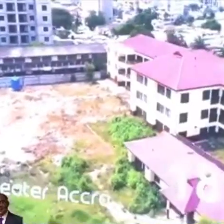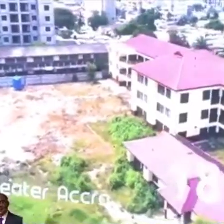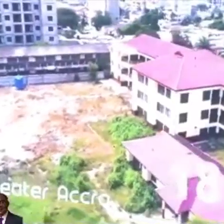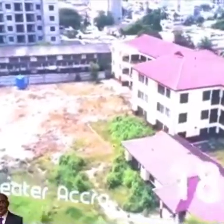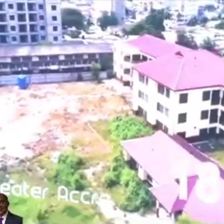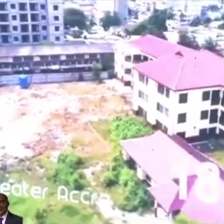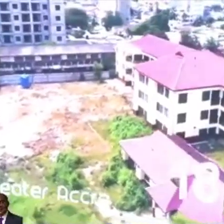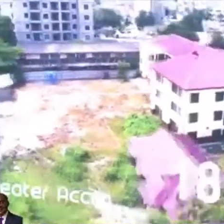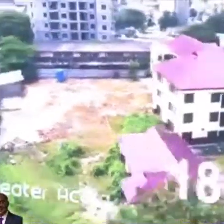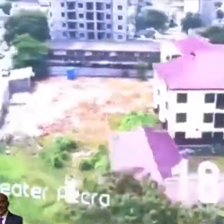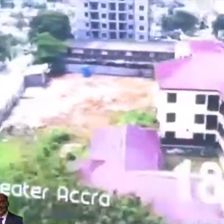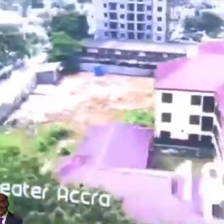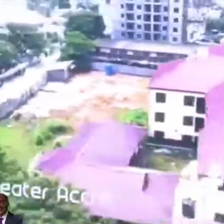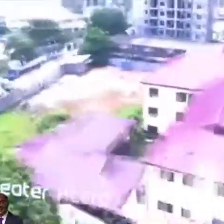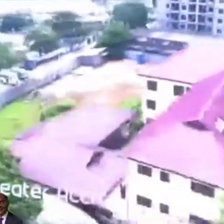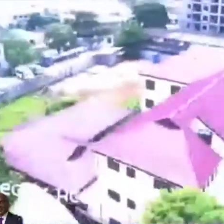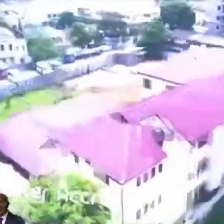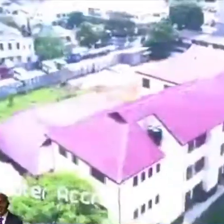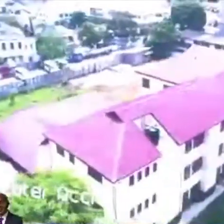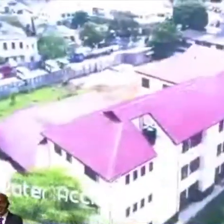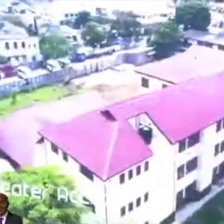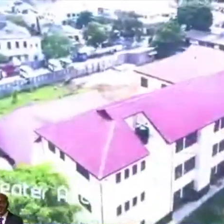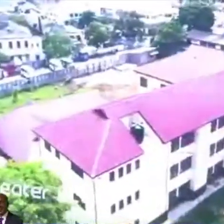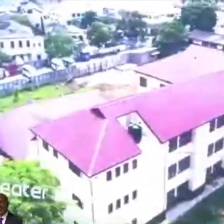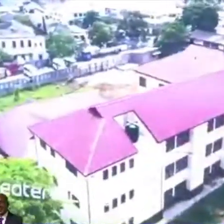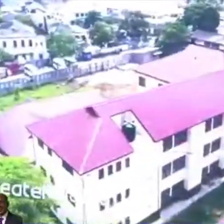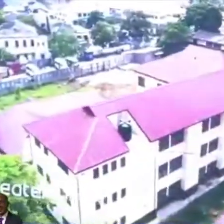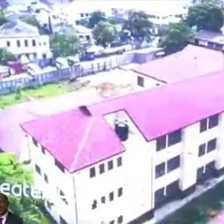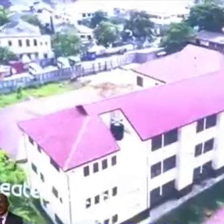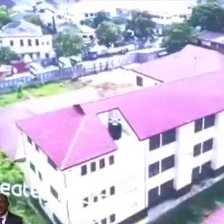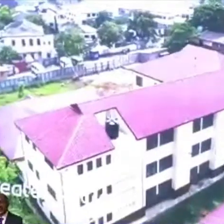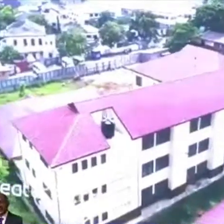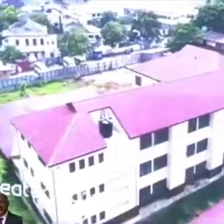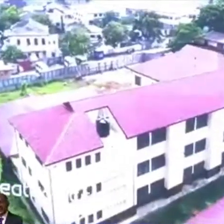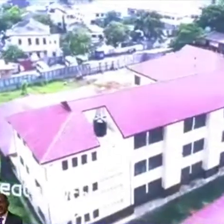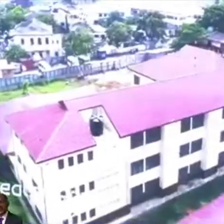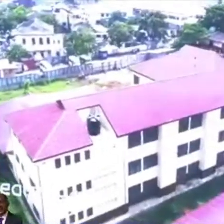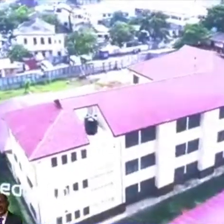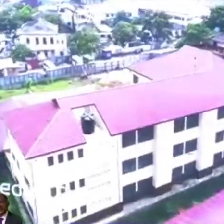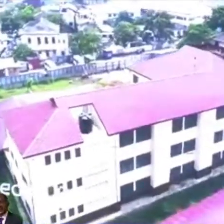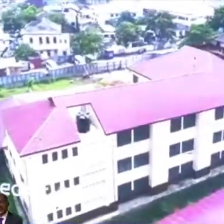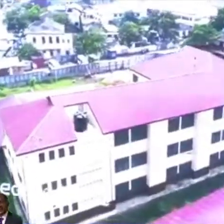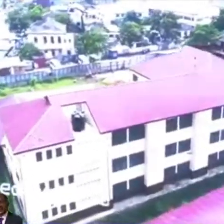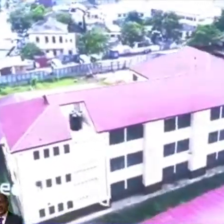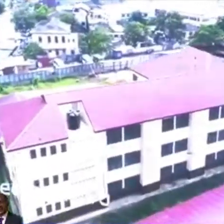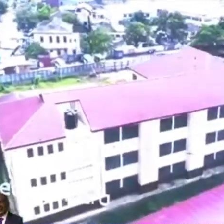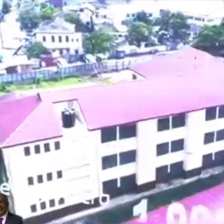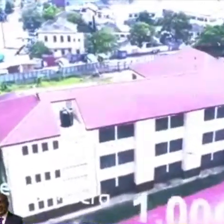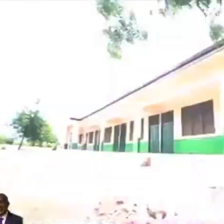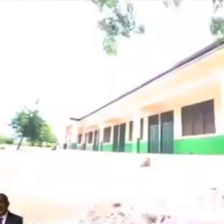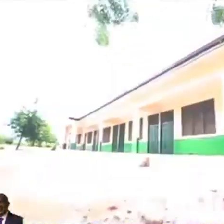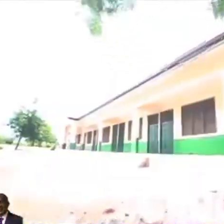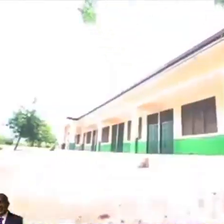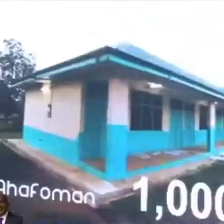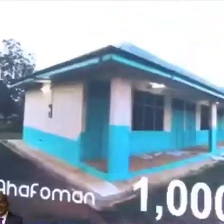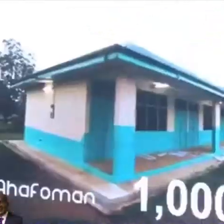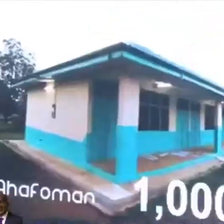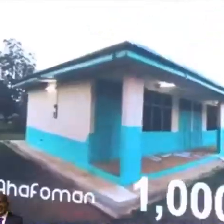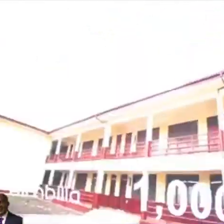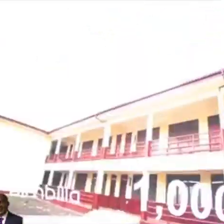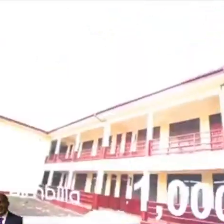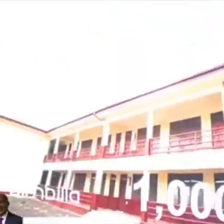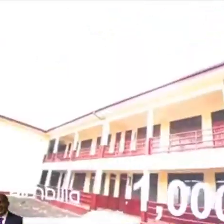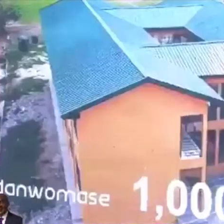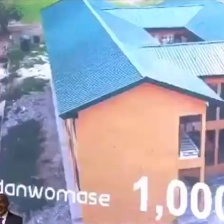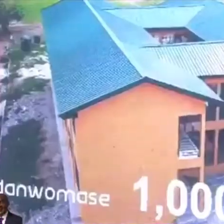classrooms, and all that is just a scratch on the surface. The government has built over 1,000 of such